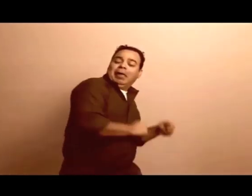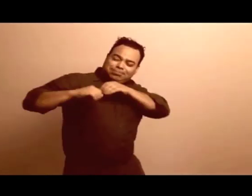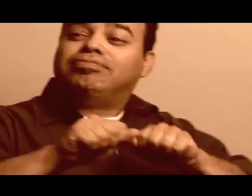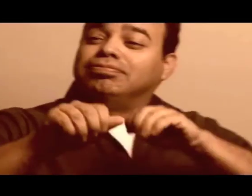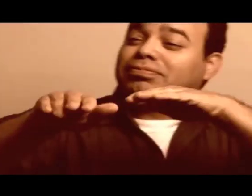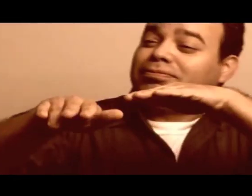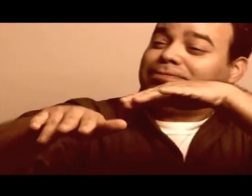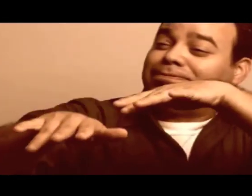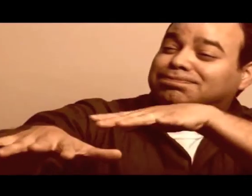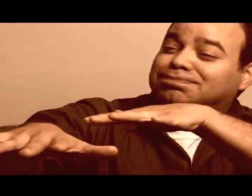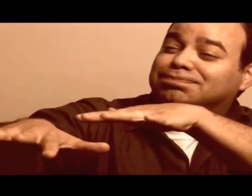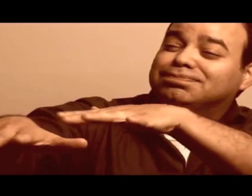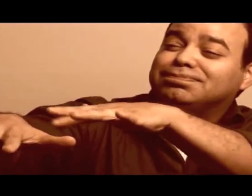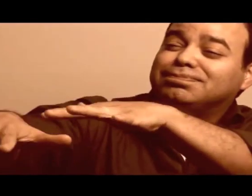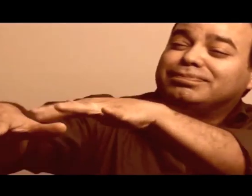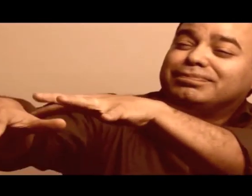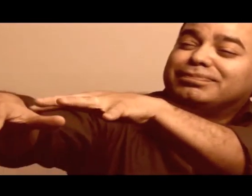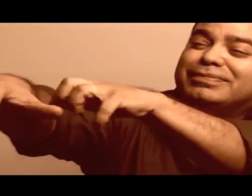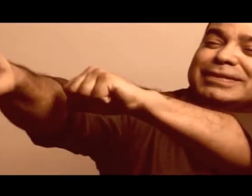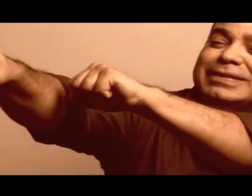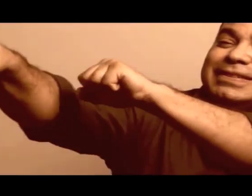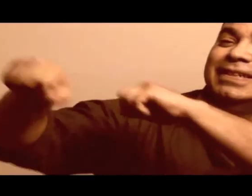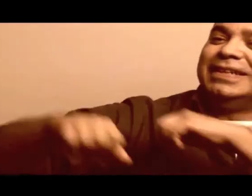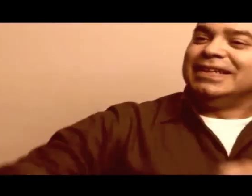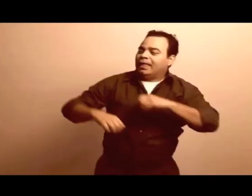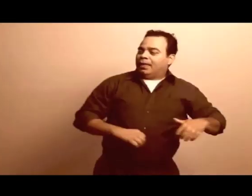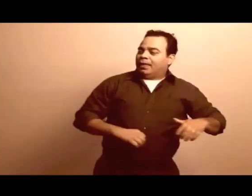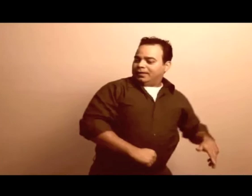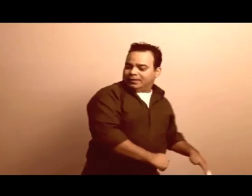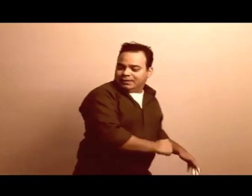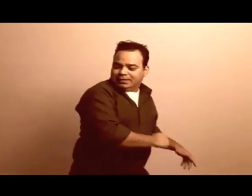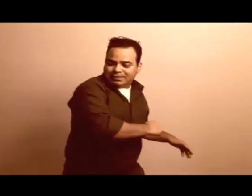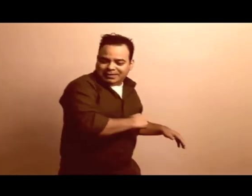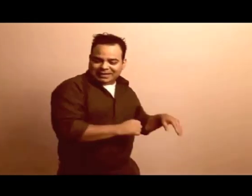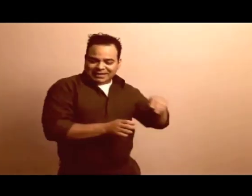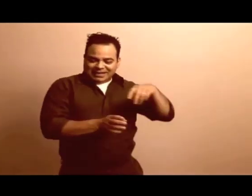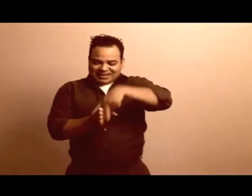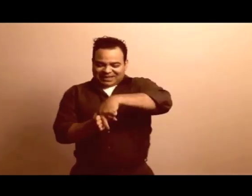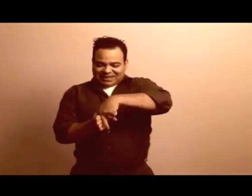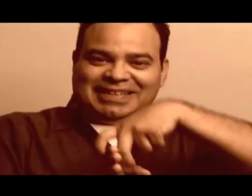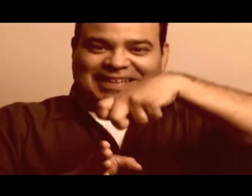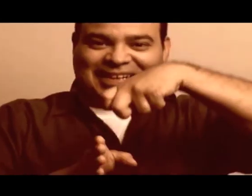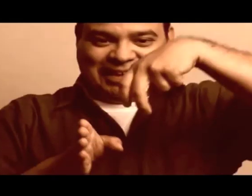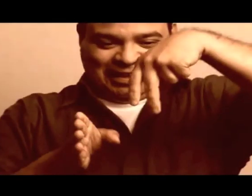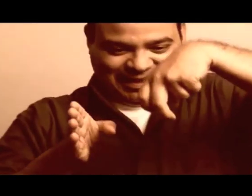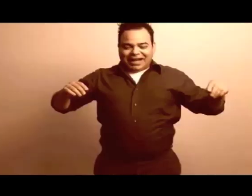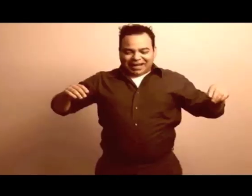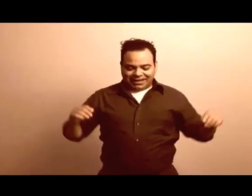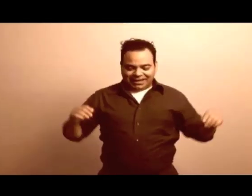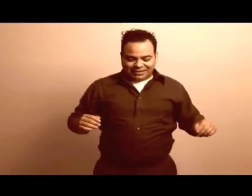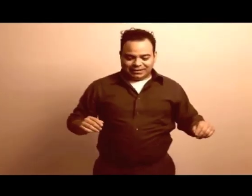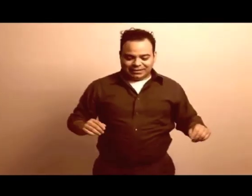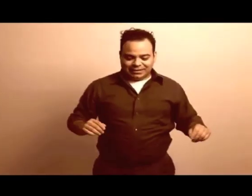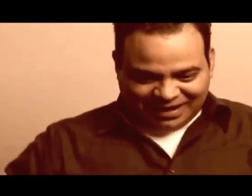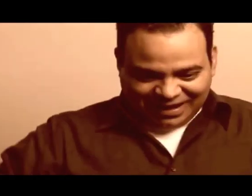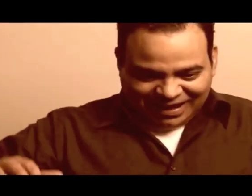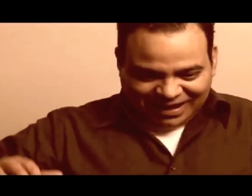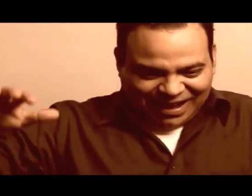missile toward the beast. The arrow pierced the bison's hide. Happily One Feather dismounted.